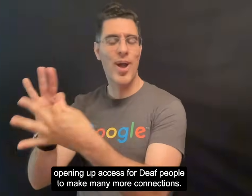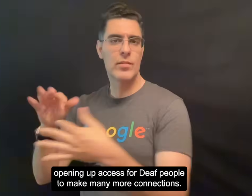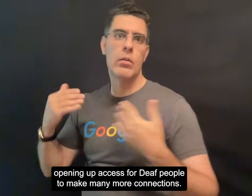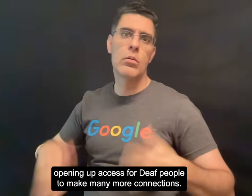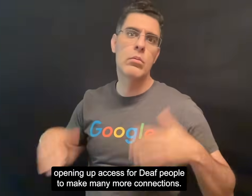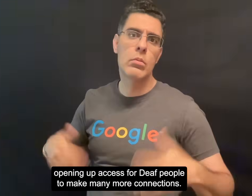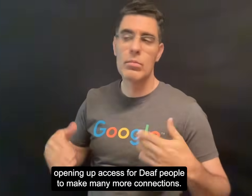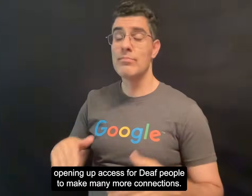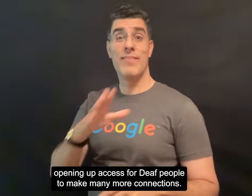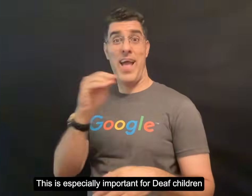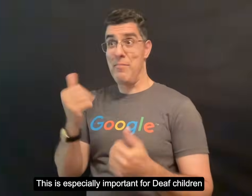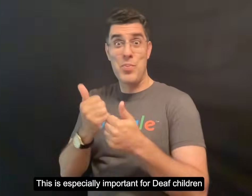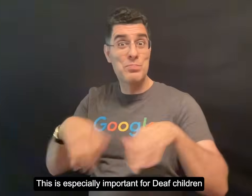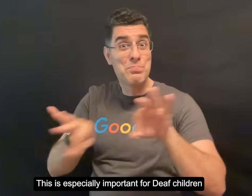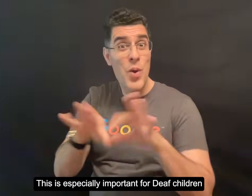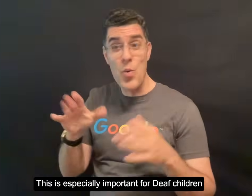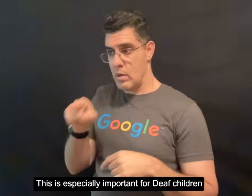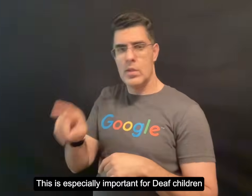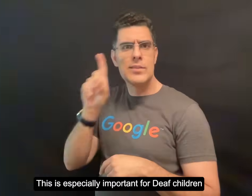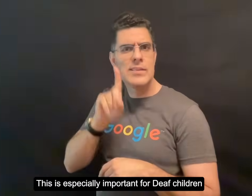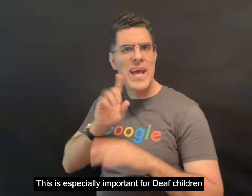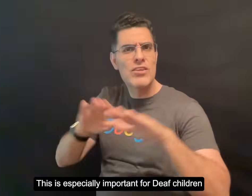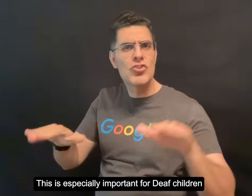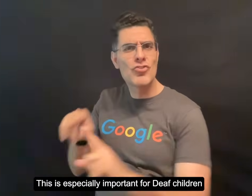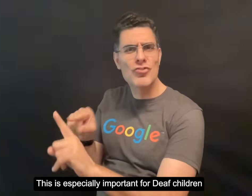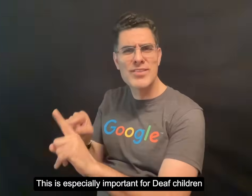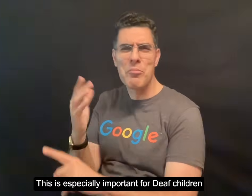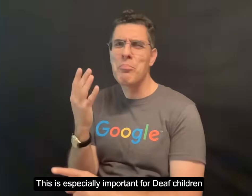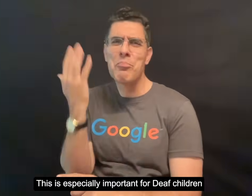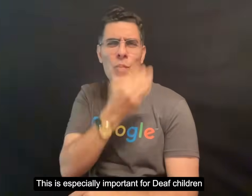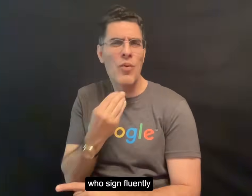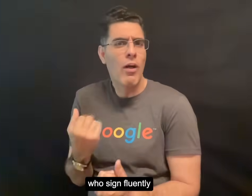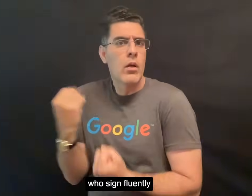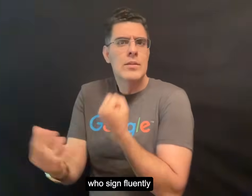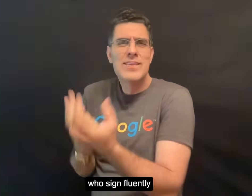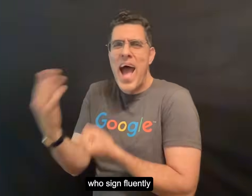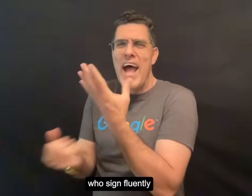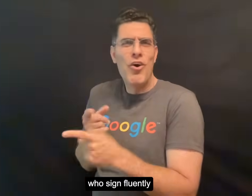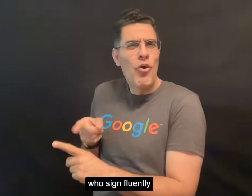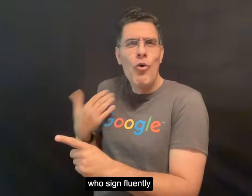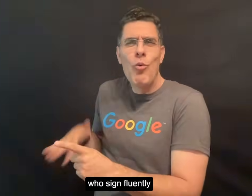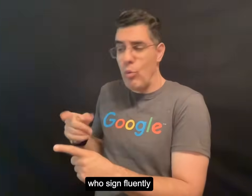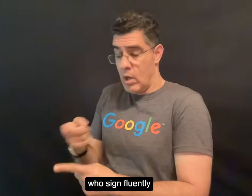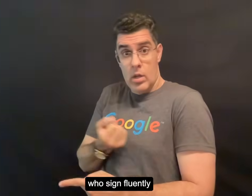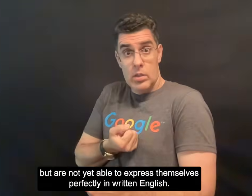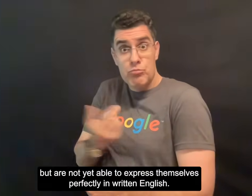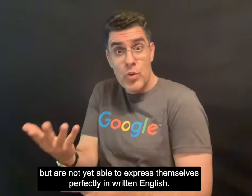to make many more connections. This is especially important for Deaf children who sign fluently but are not